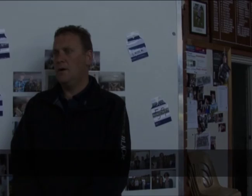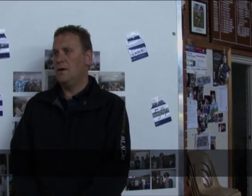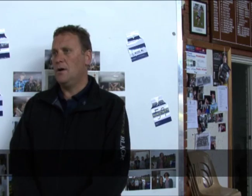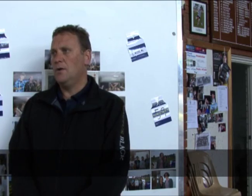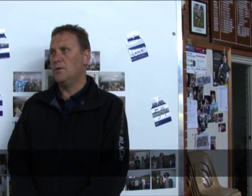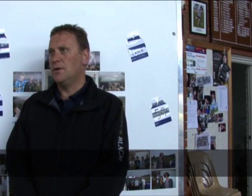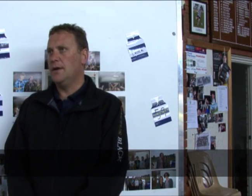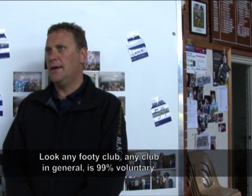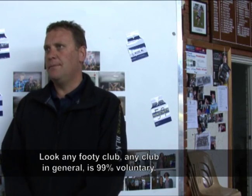Look,